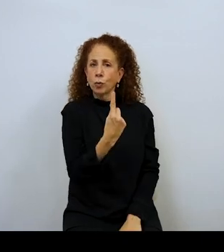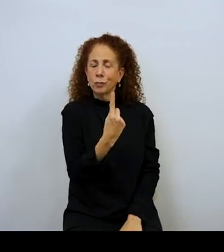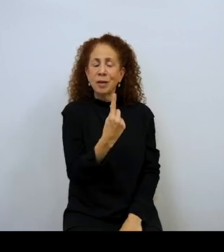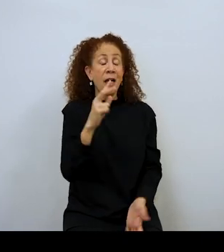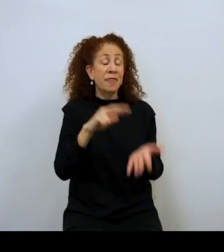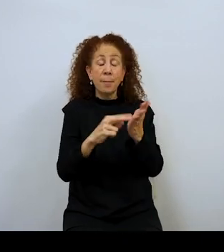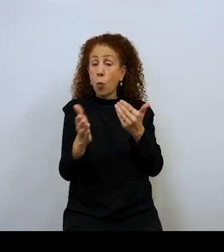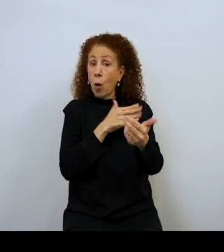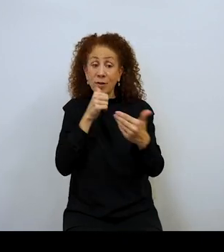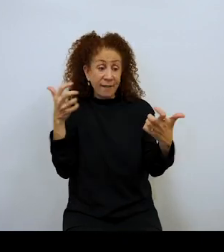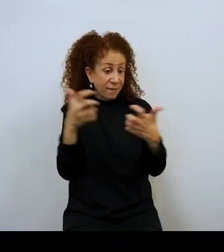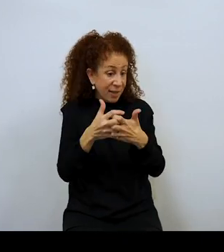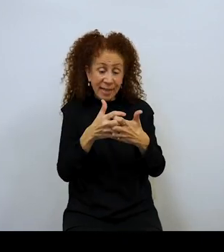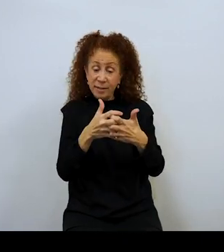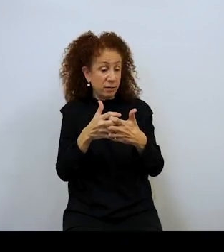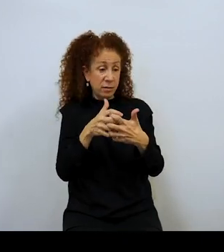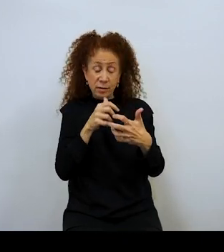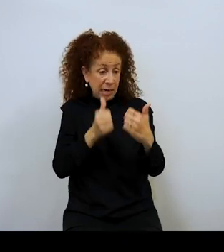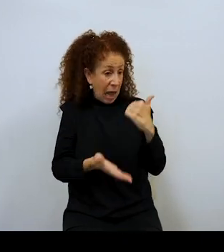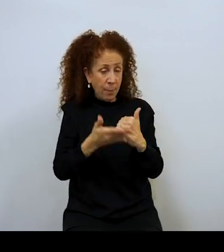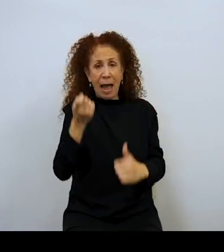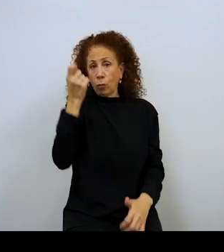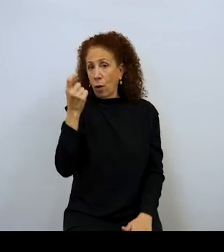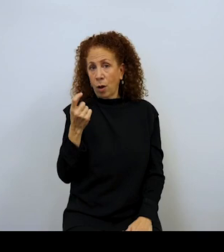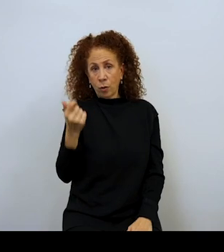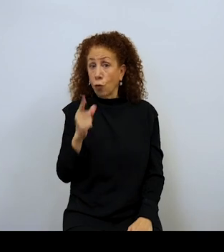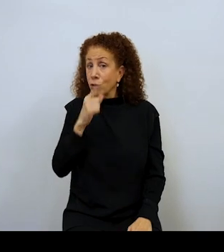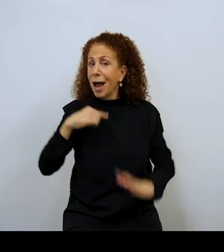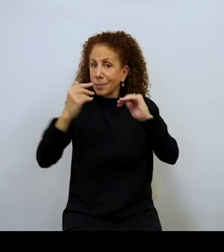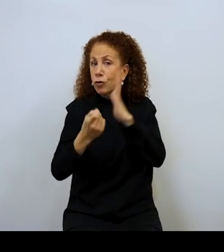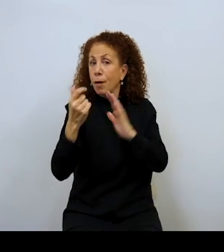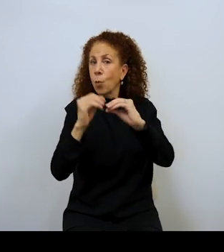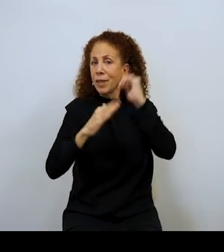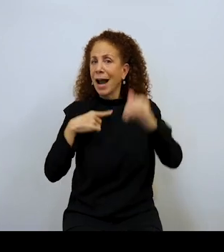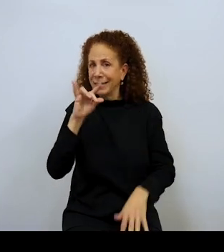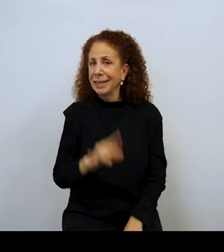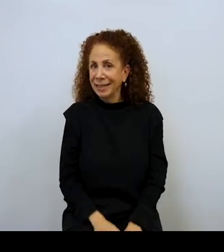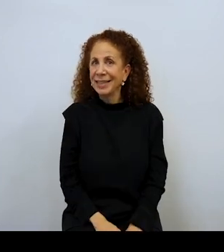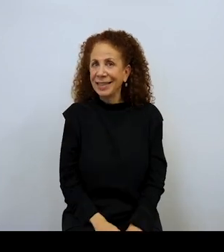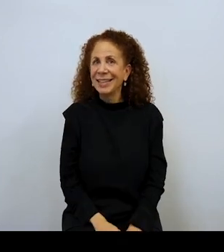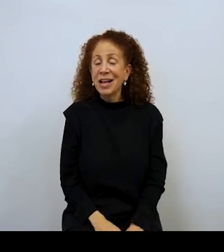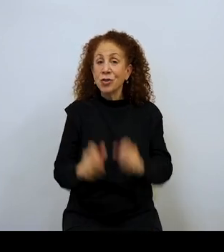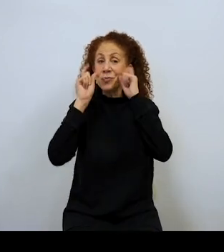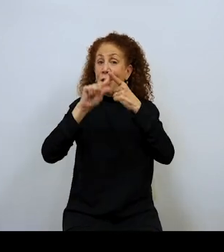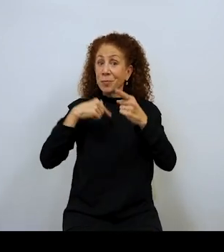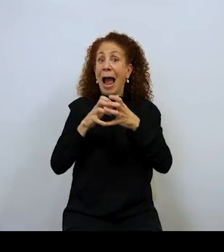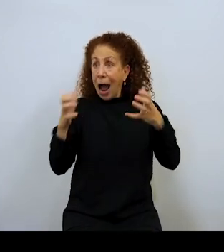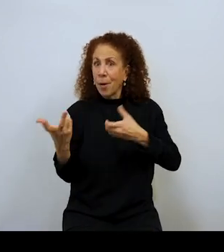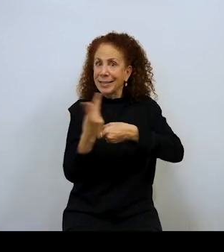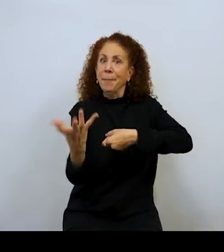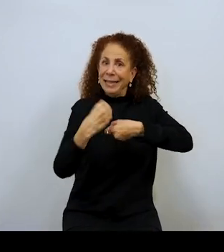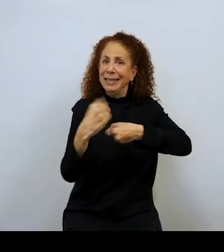dispense with whatever in the play isn't useful. And I actually thought I would get rid of a lot more than I did. Mm-hmm. And it was a surprise to me, actually, how much of that